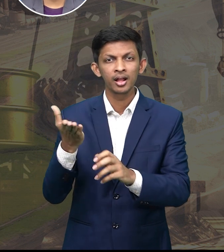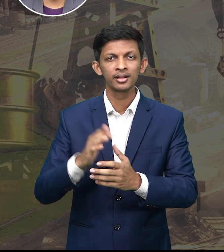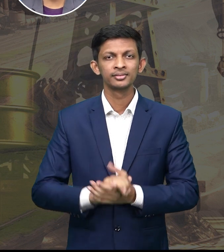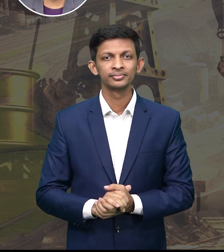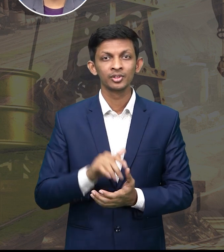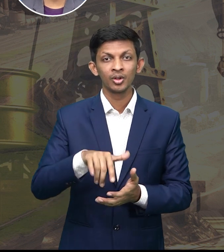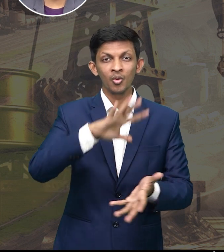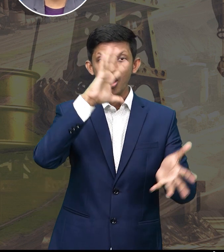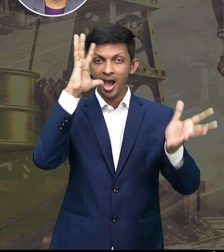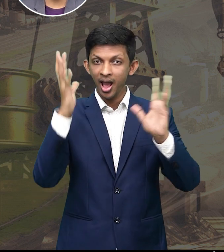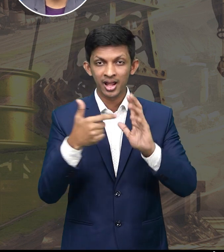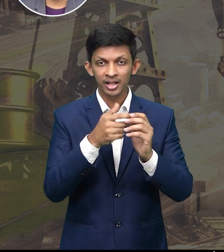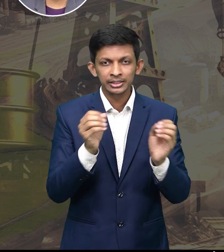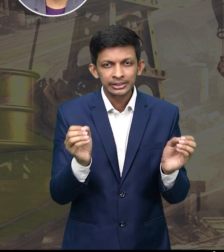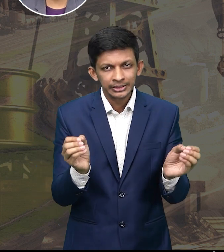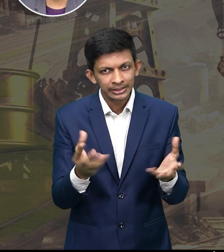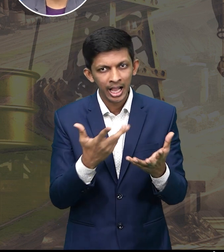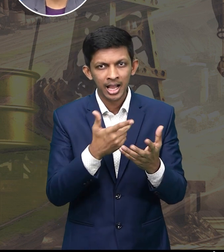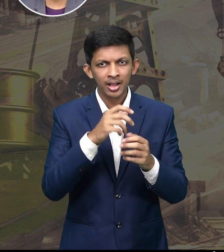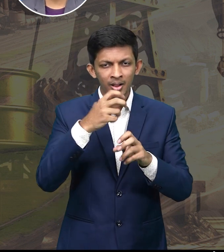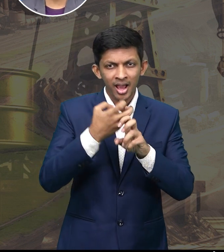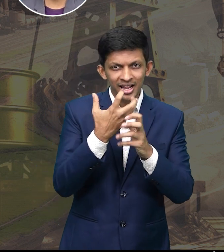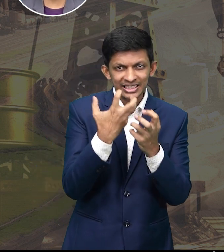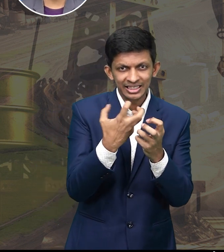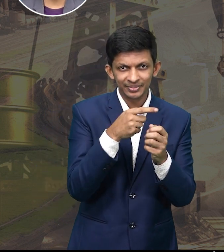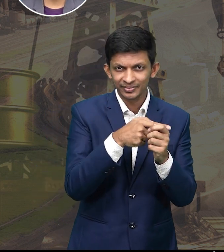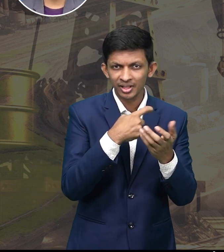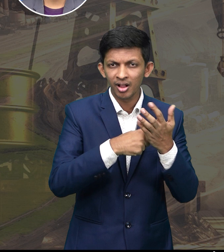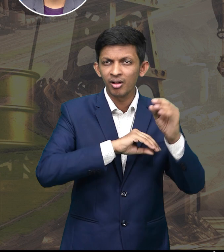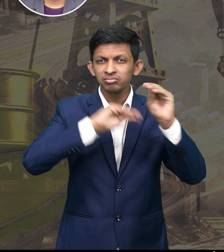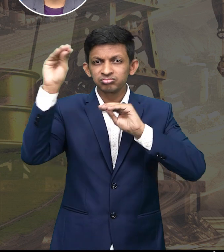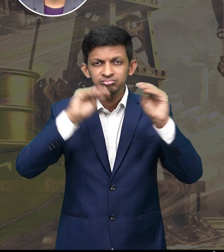Earth's supply of raw mineral resources is in danger.